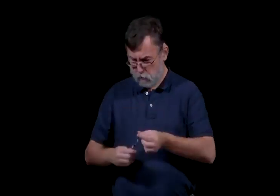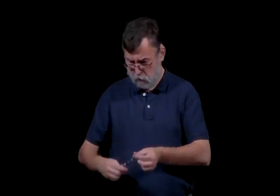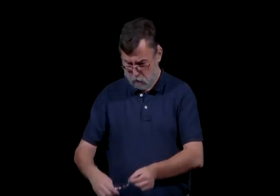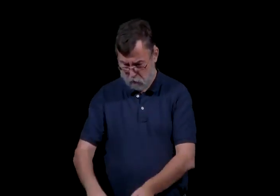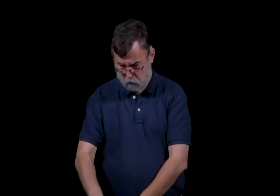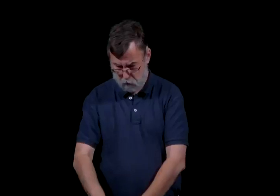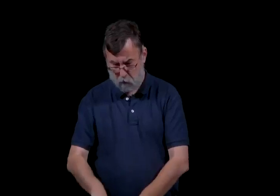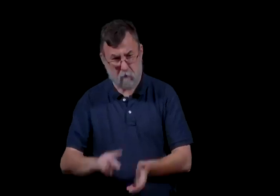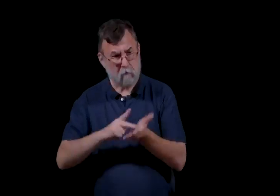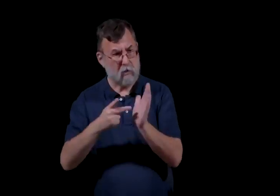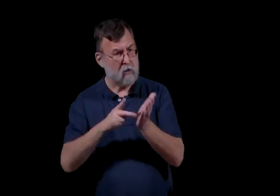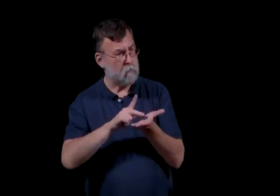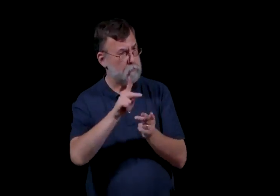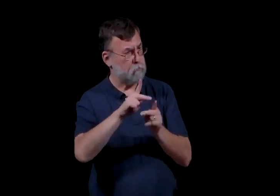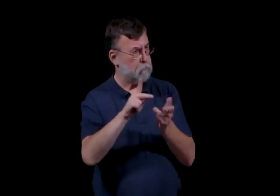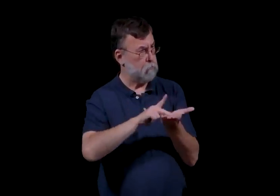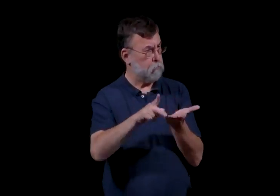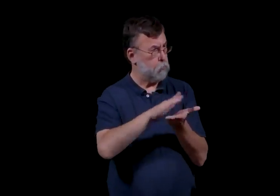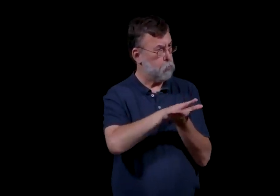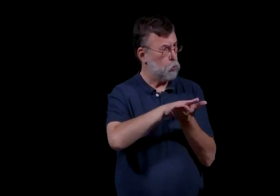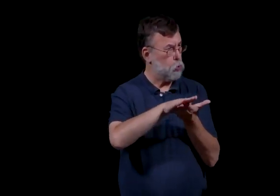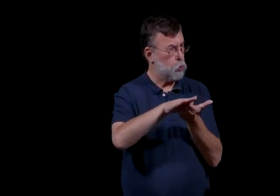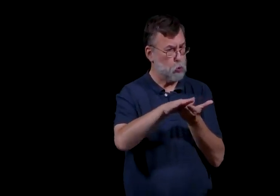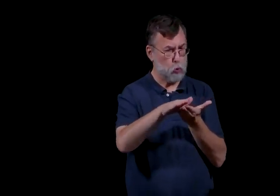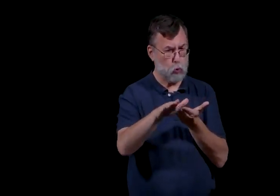bead is for the verse that says,